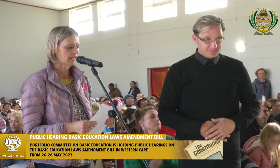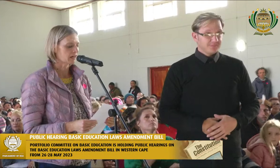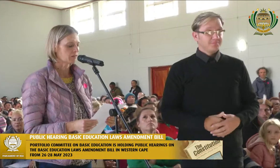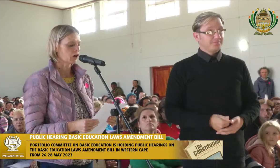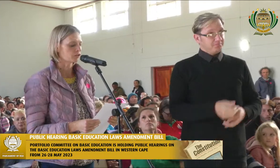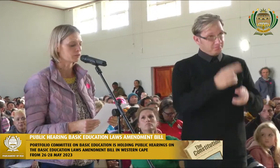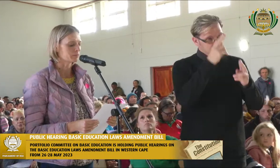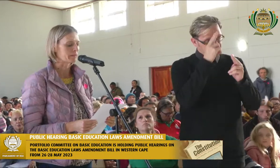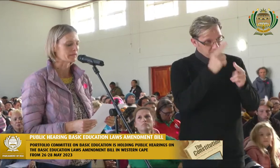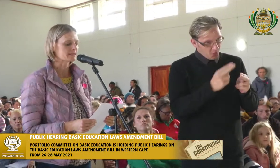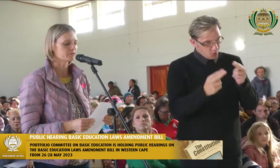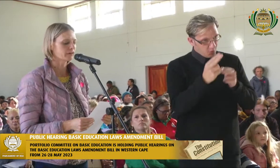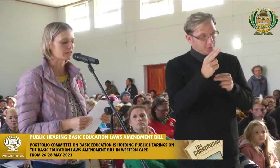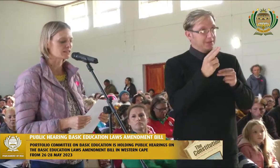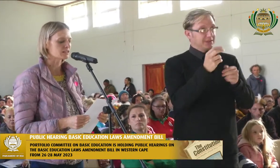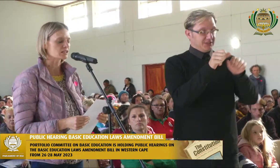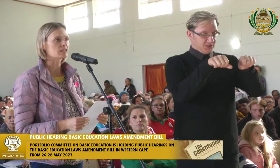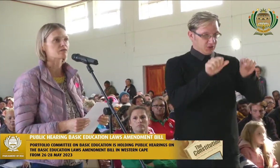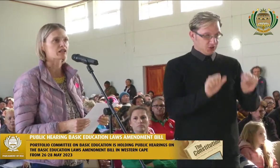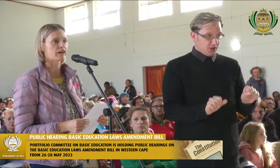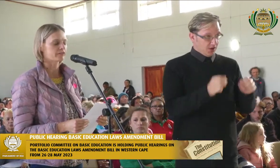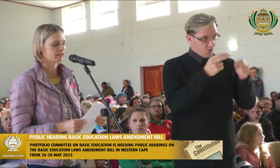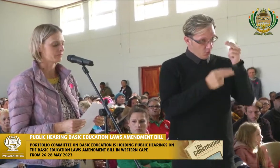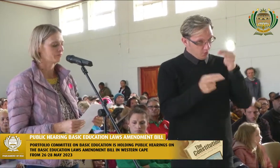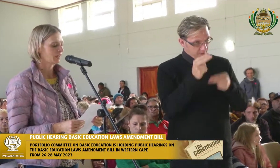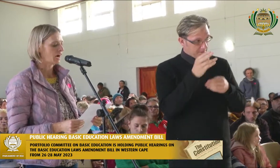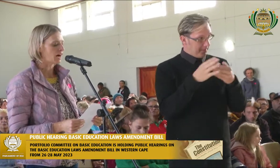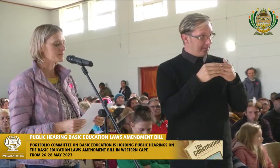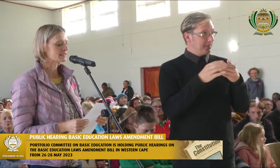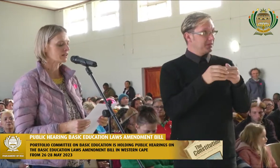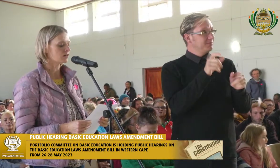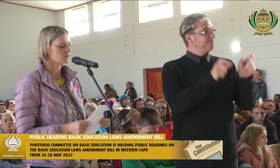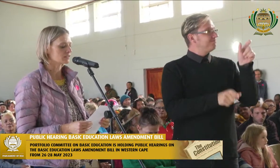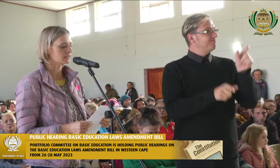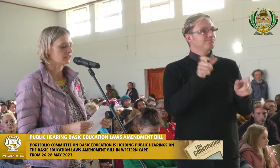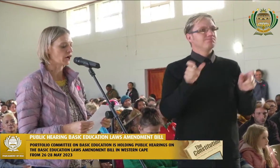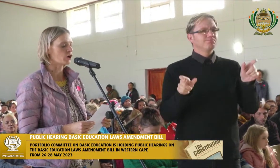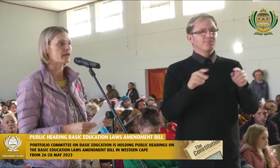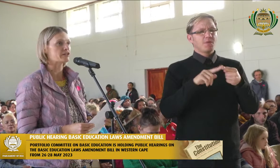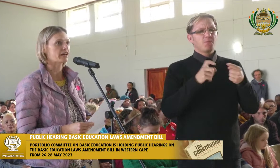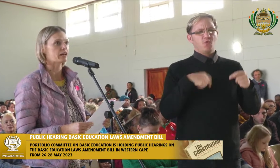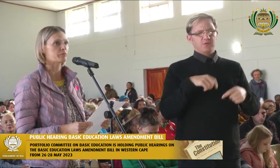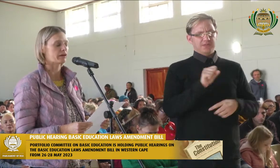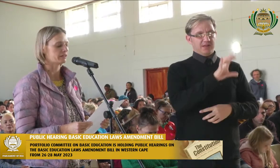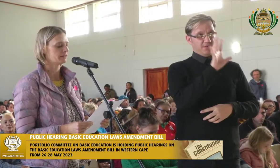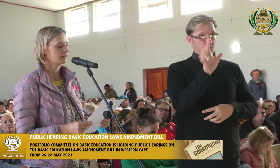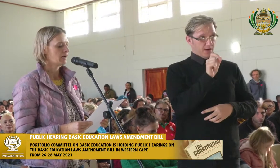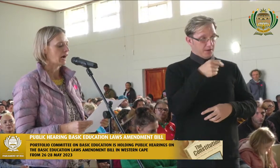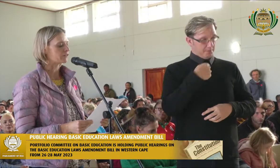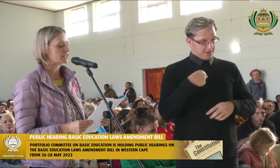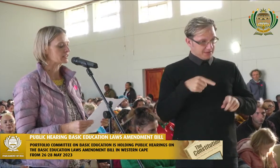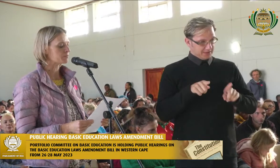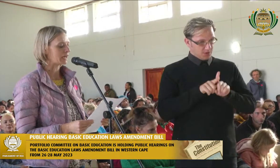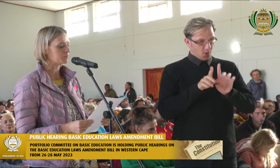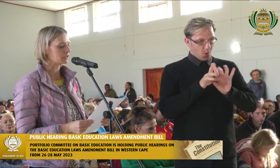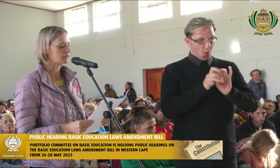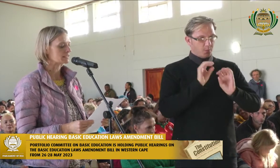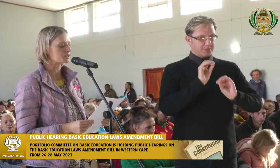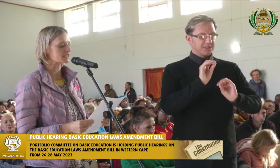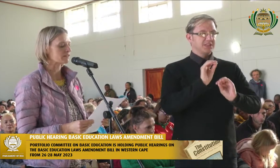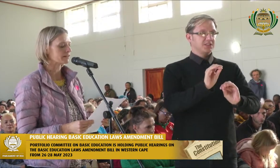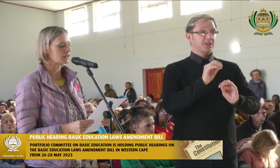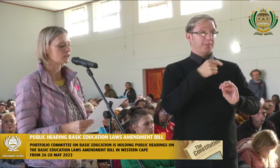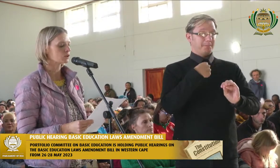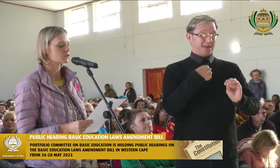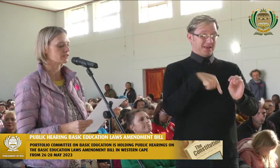Honourable Chair, honourable members and fellow citizens of South Africa, I'm Tina Loxton and a home educating parent. I reject the Bella Bill